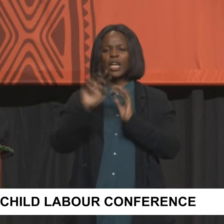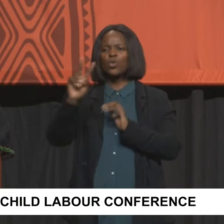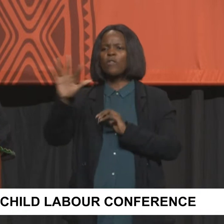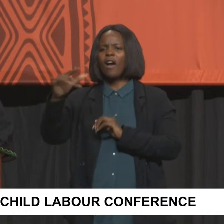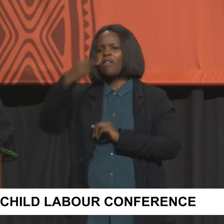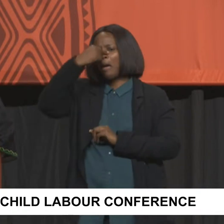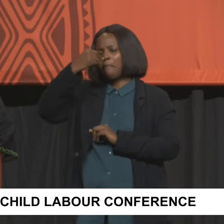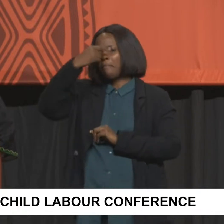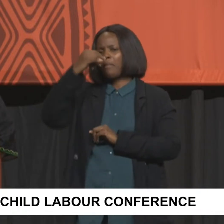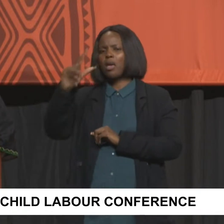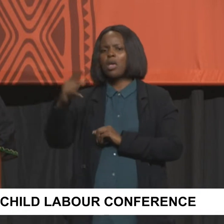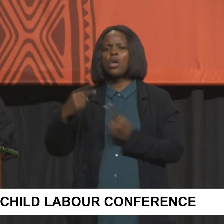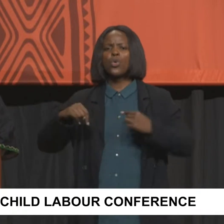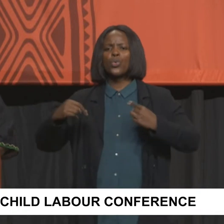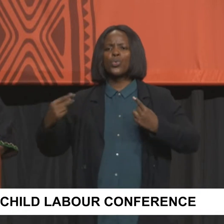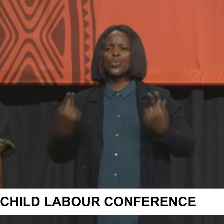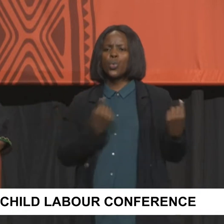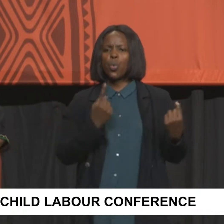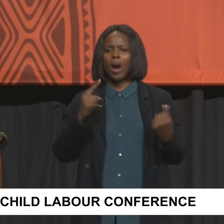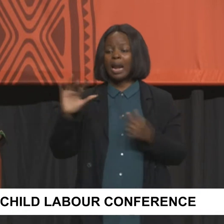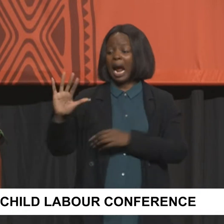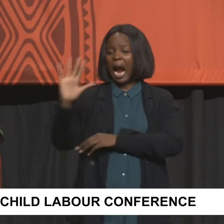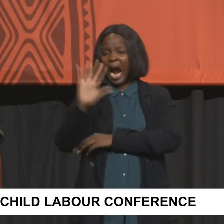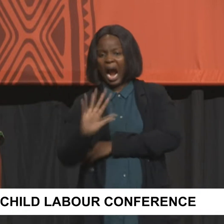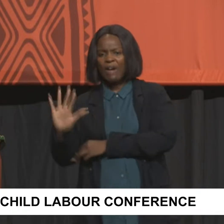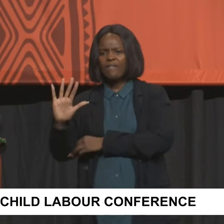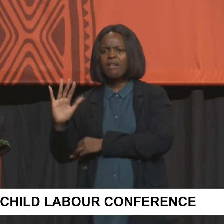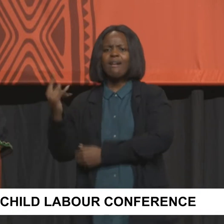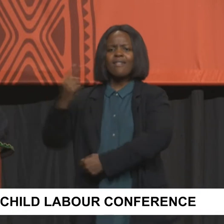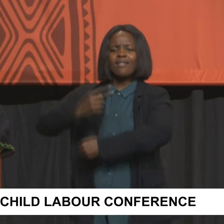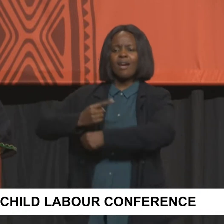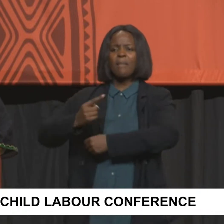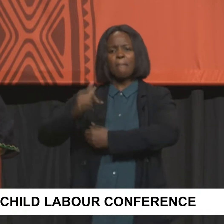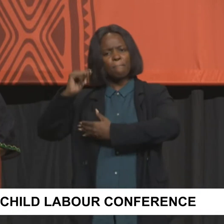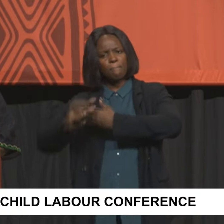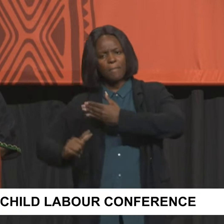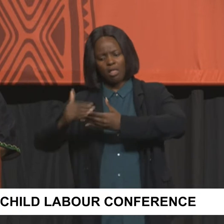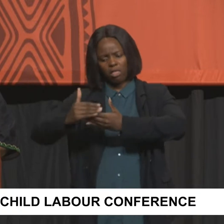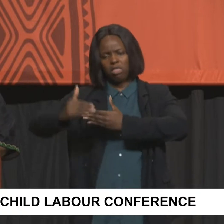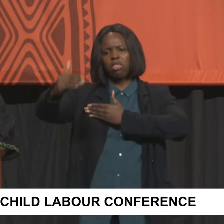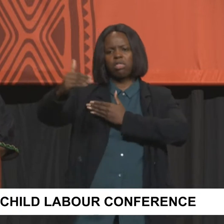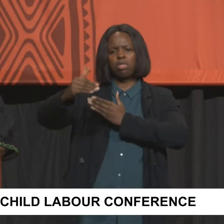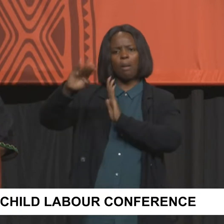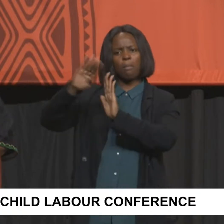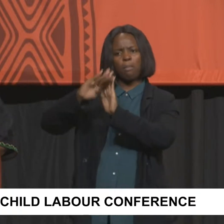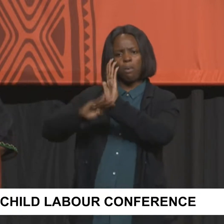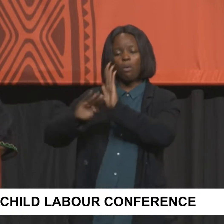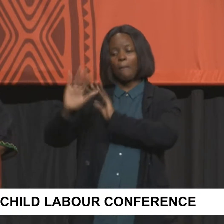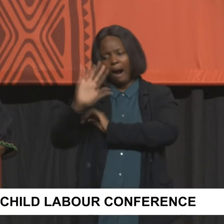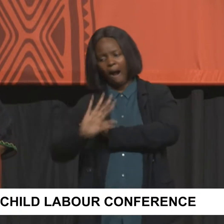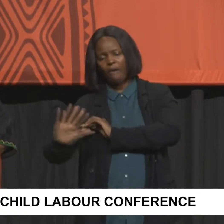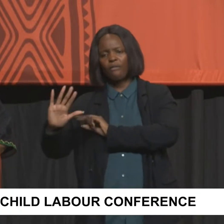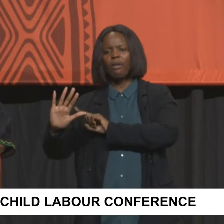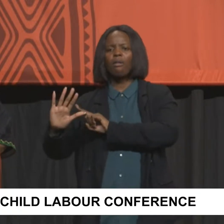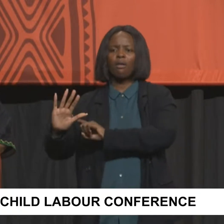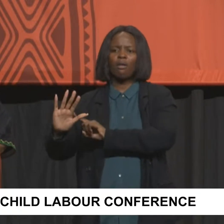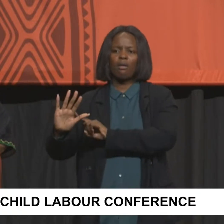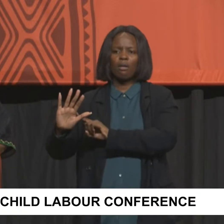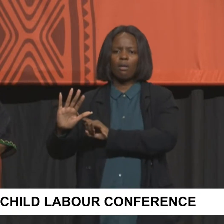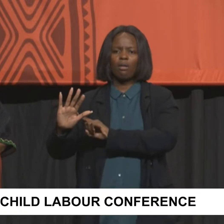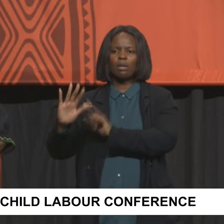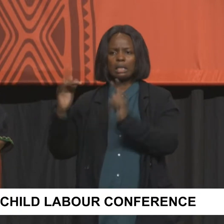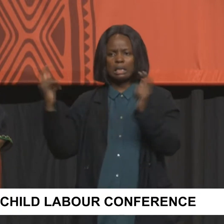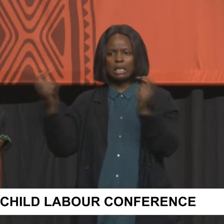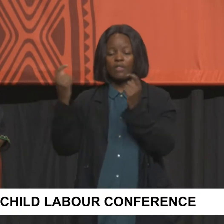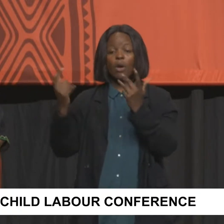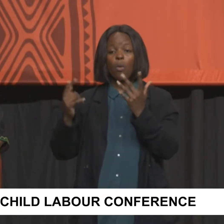will be celebrating Africa Day. So it's a month-long program in Africa and